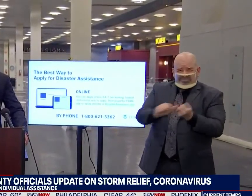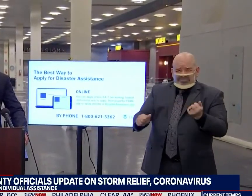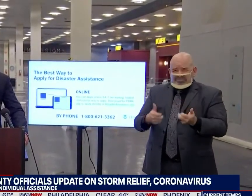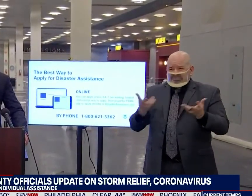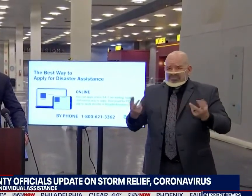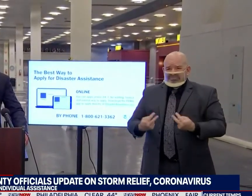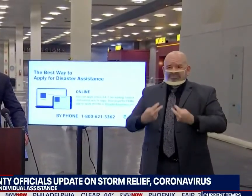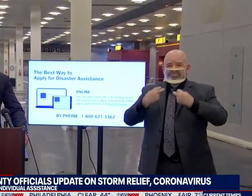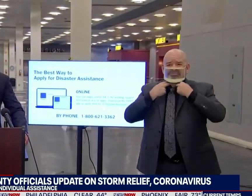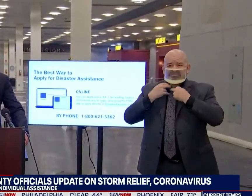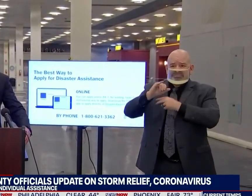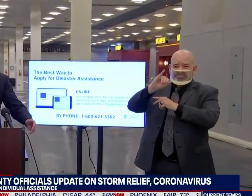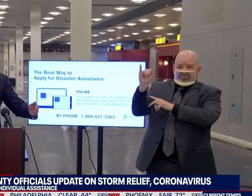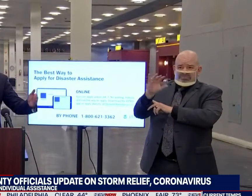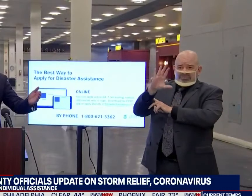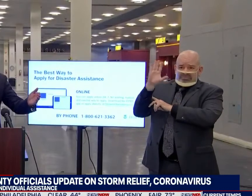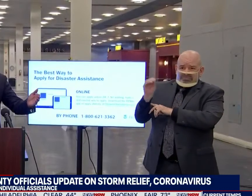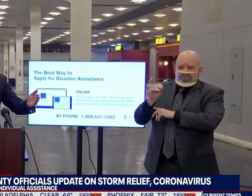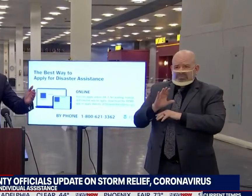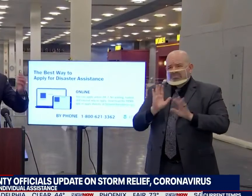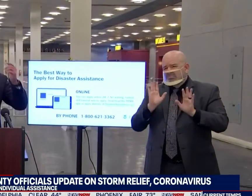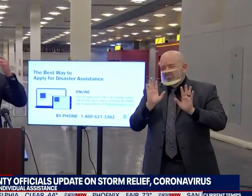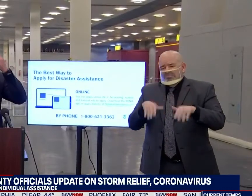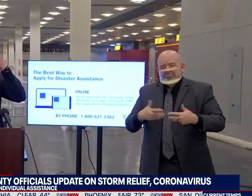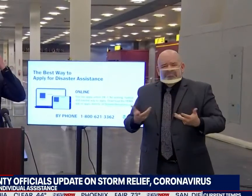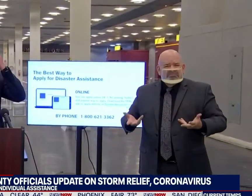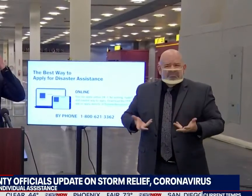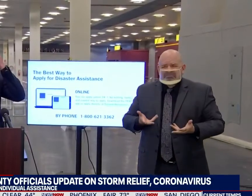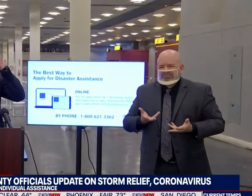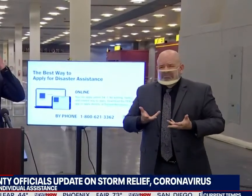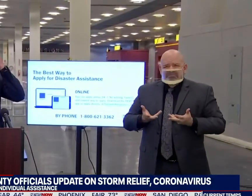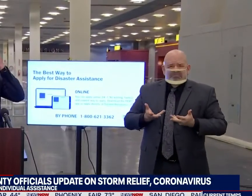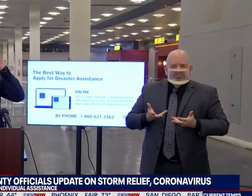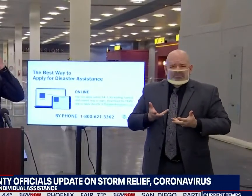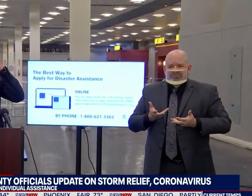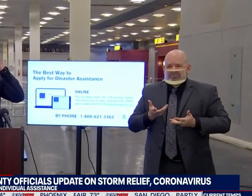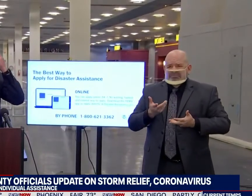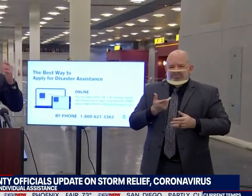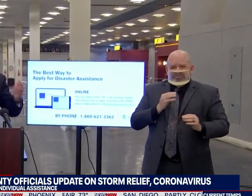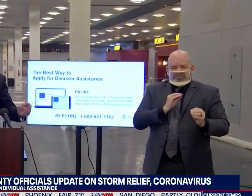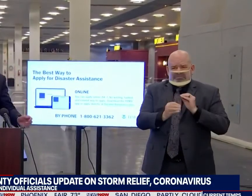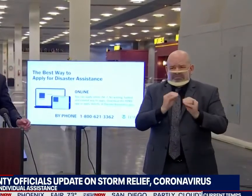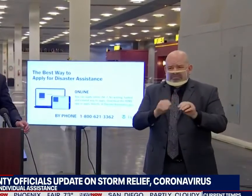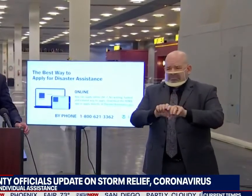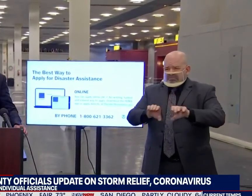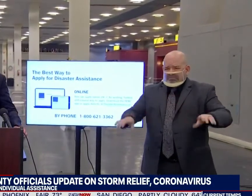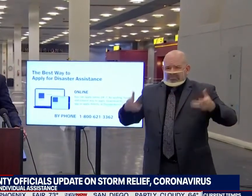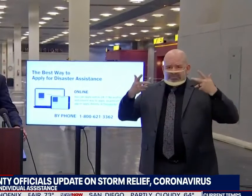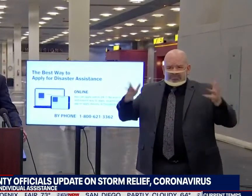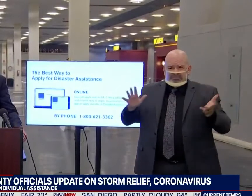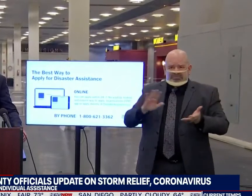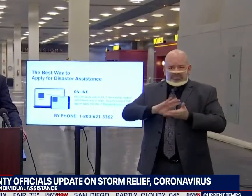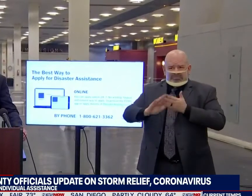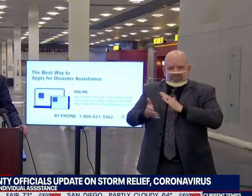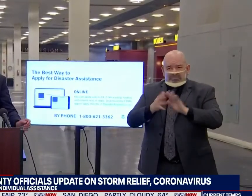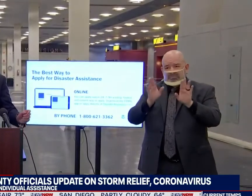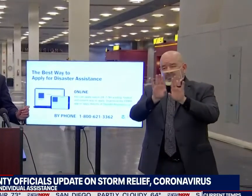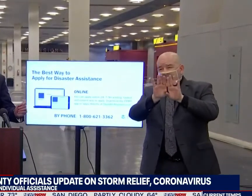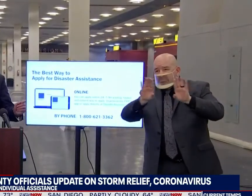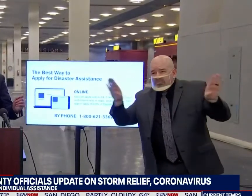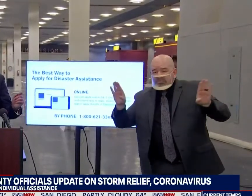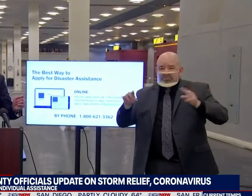for uh you know updating your kitchen or bathroom, but you'd like to do it since it's all torn up anyway. You can